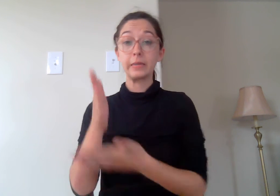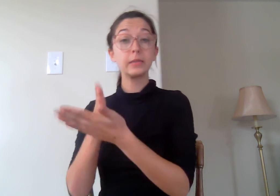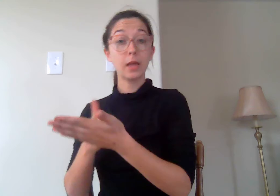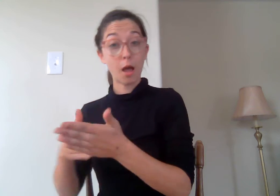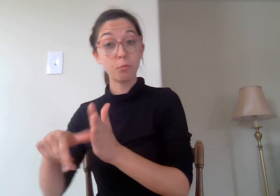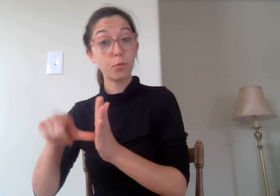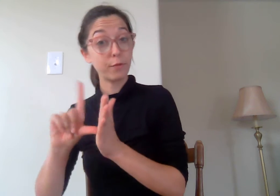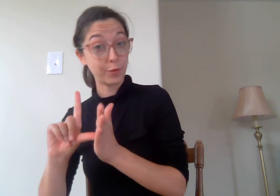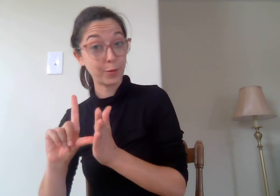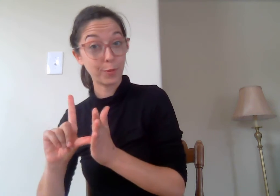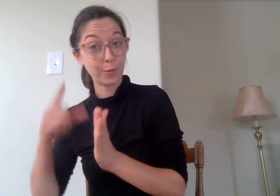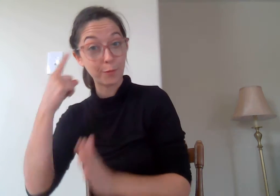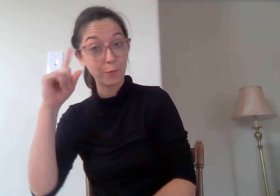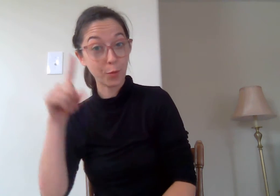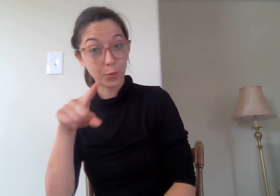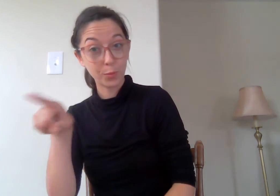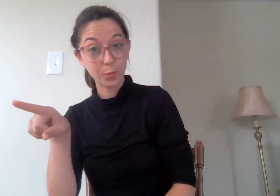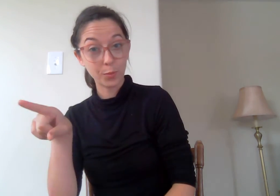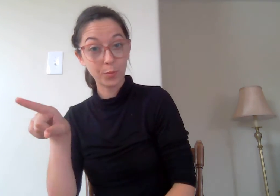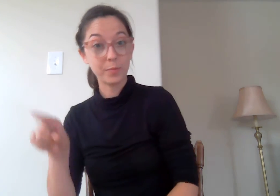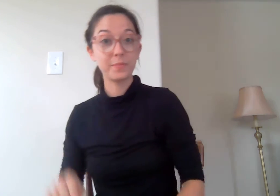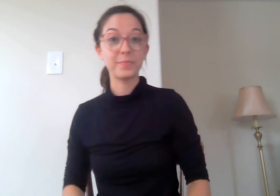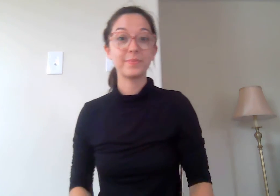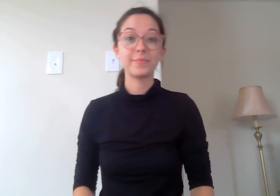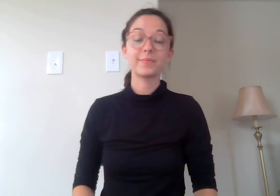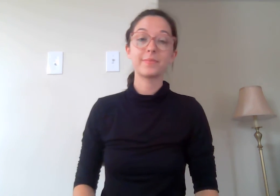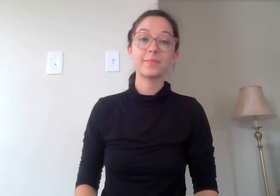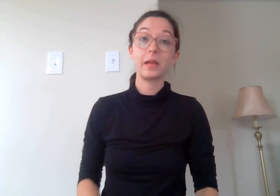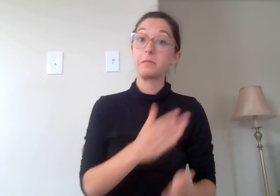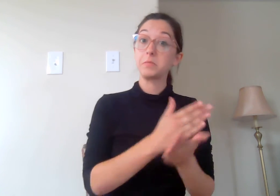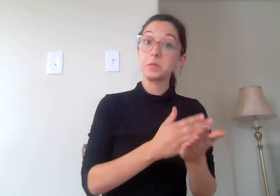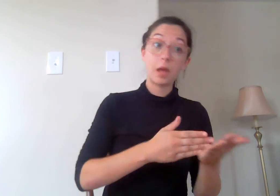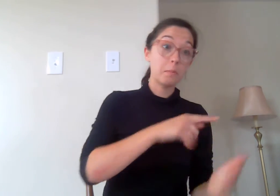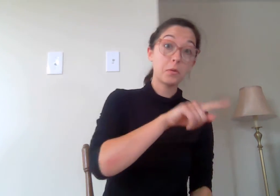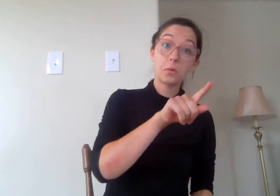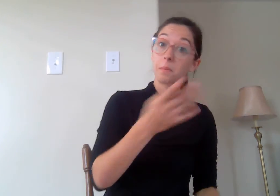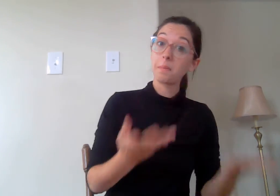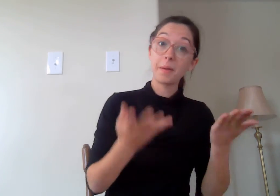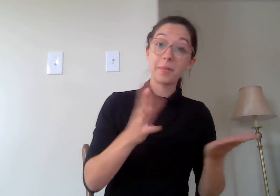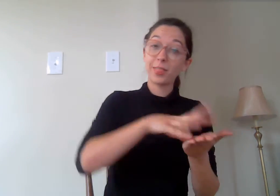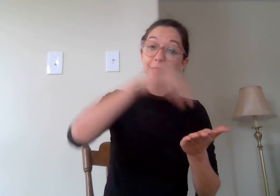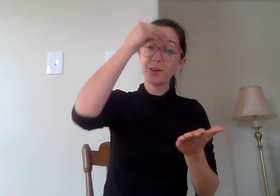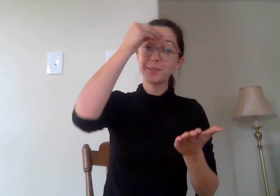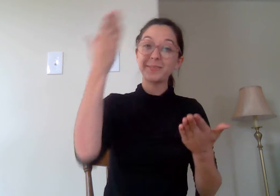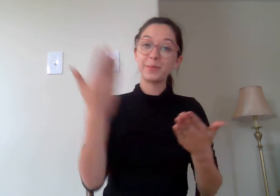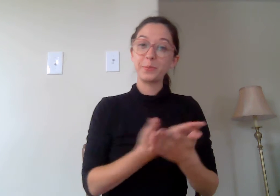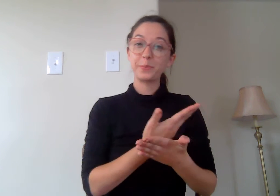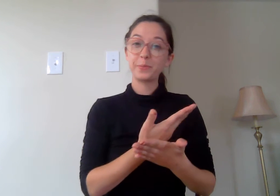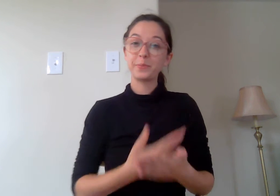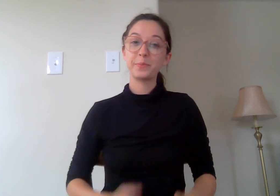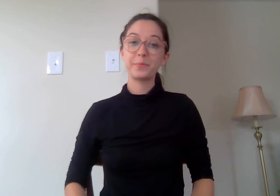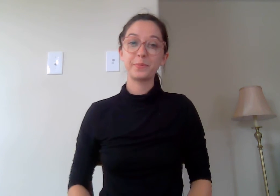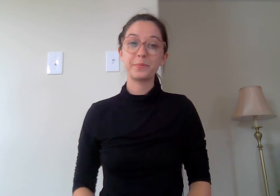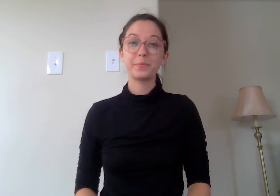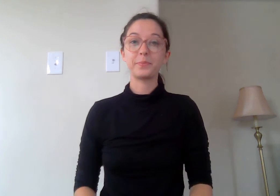And others, you may pick up a few new tips or tools as we go along. So we're going to define cognitive behavioral therapy